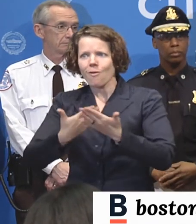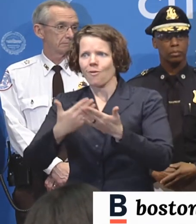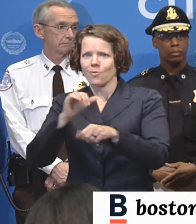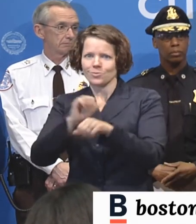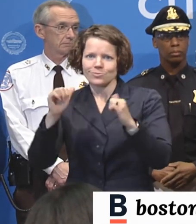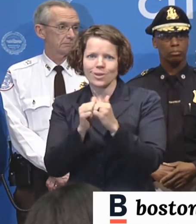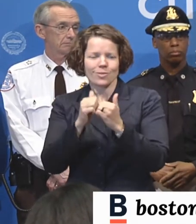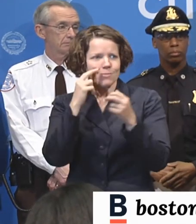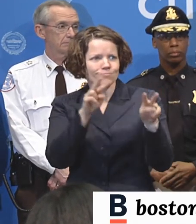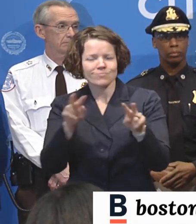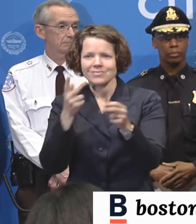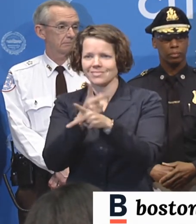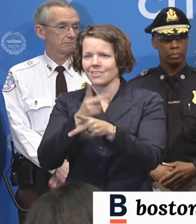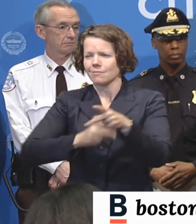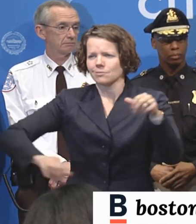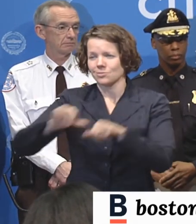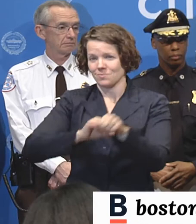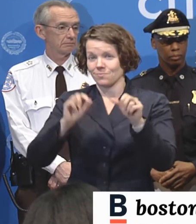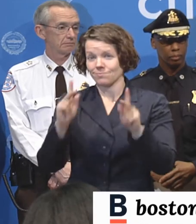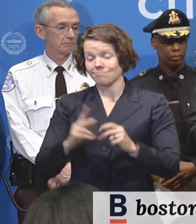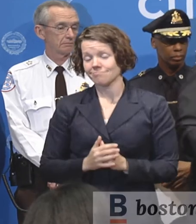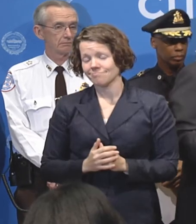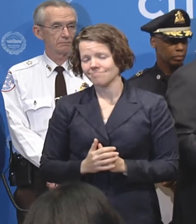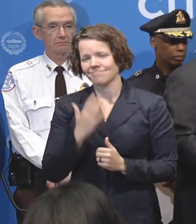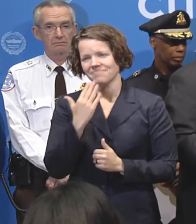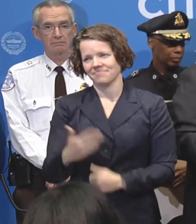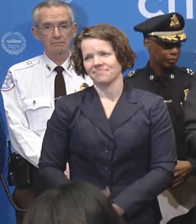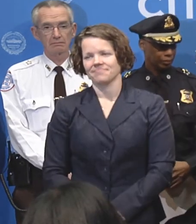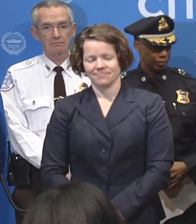out for each other. Thank you.